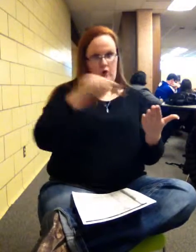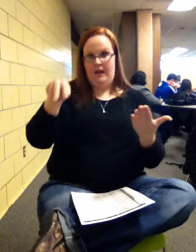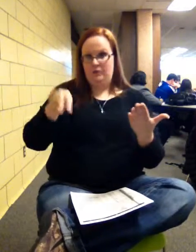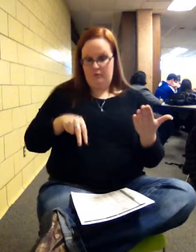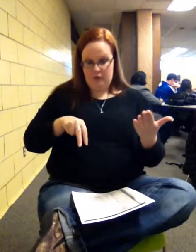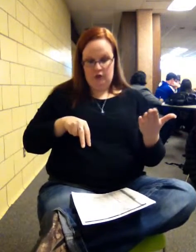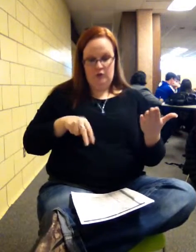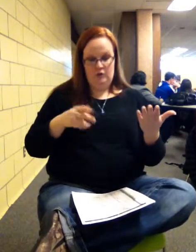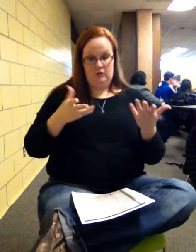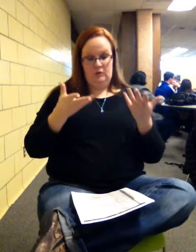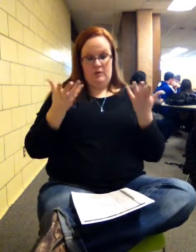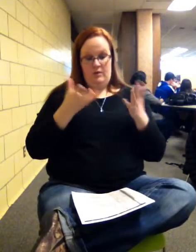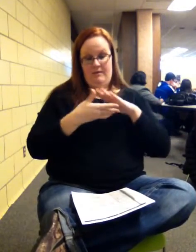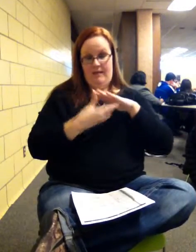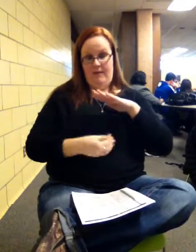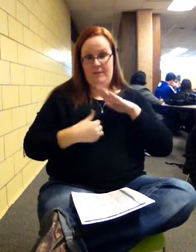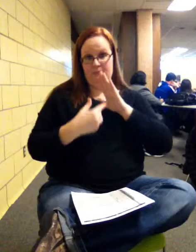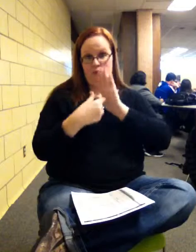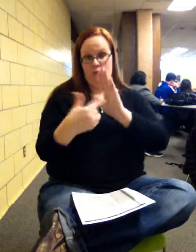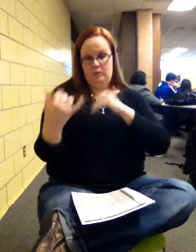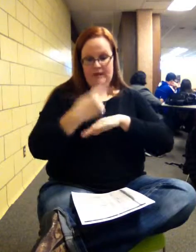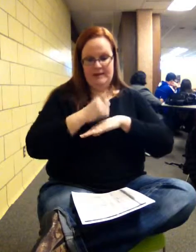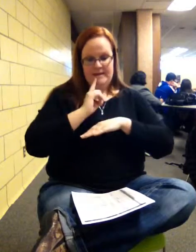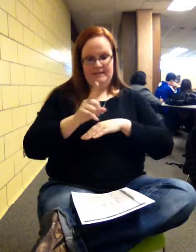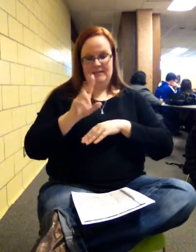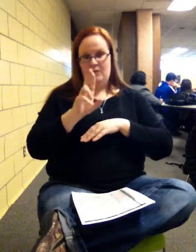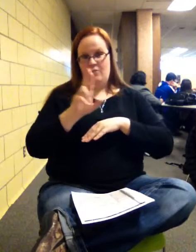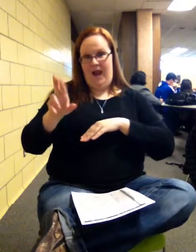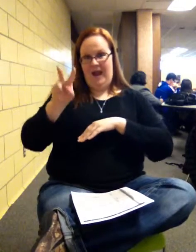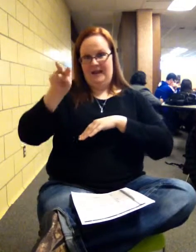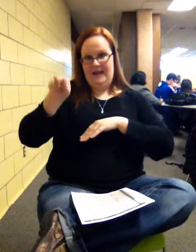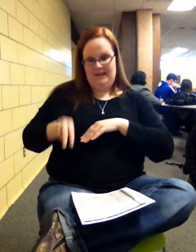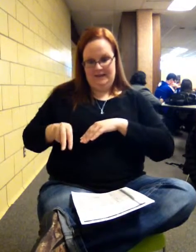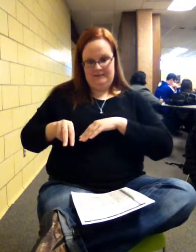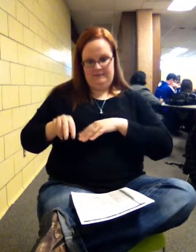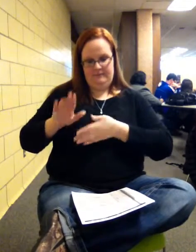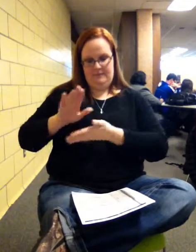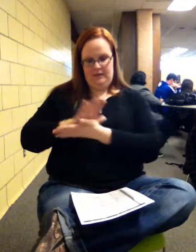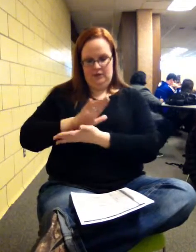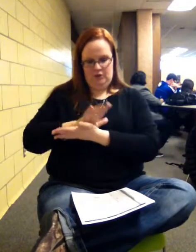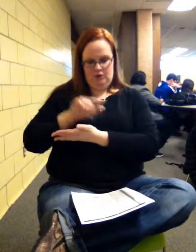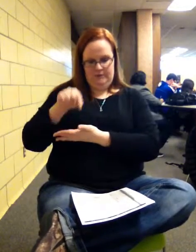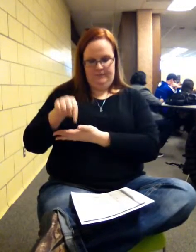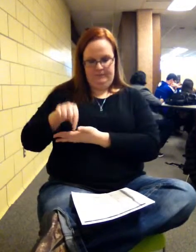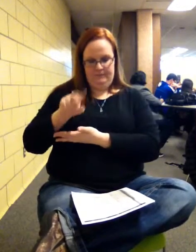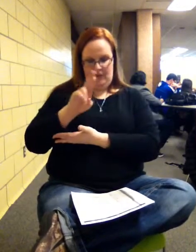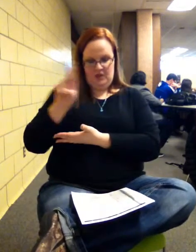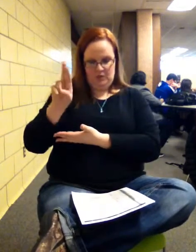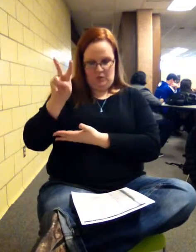that I'm giving you today is the right-hand side of the page. It's the right-hand side of the